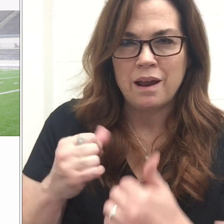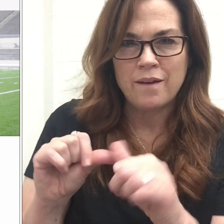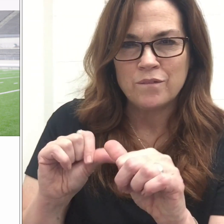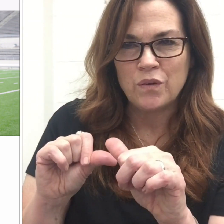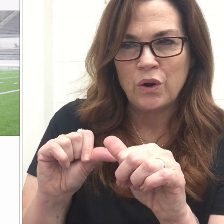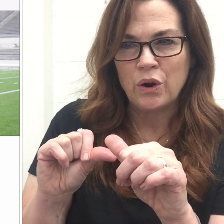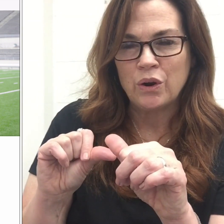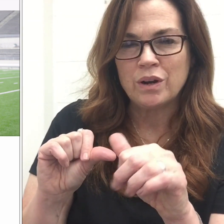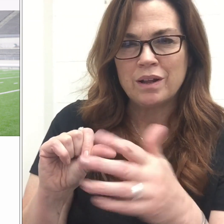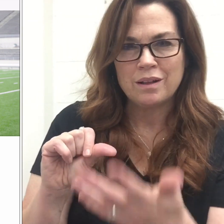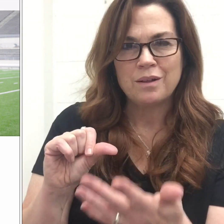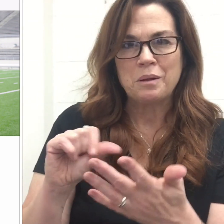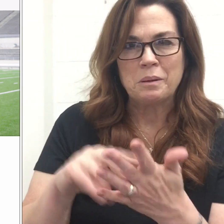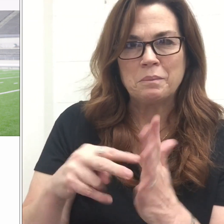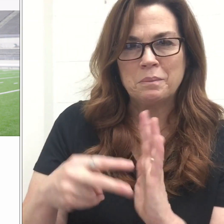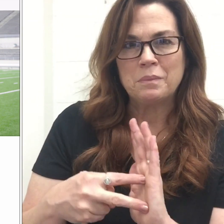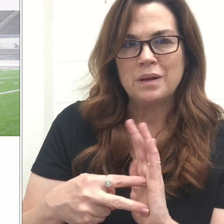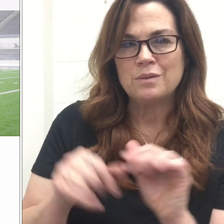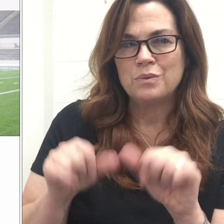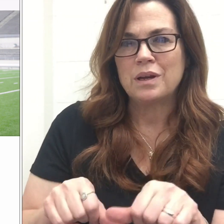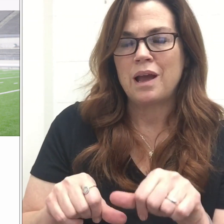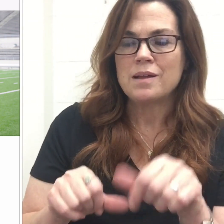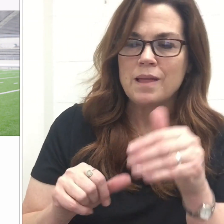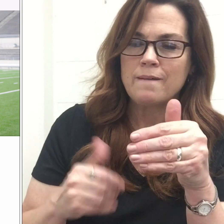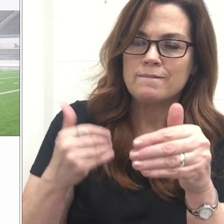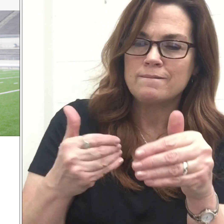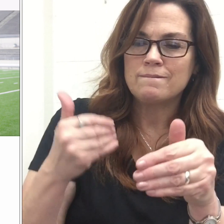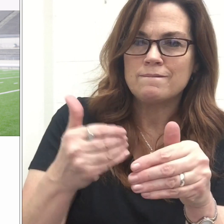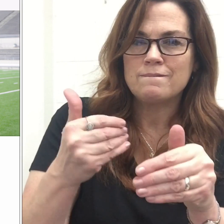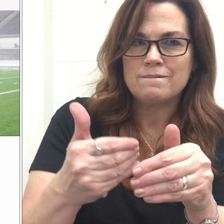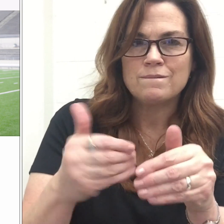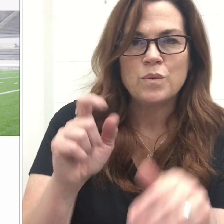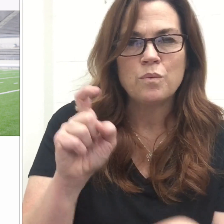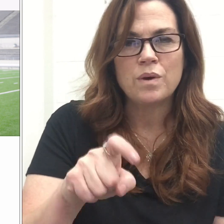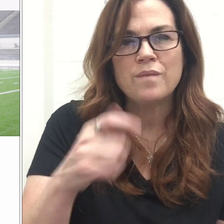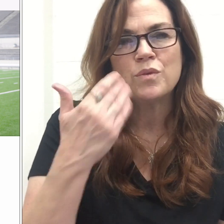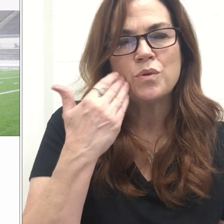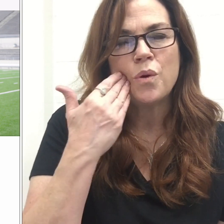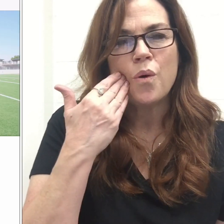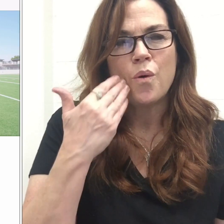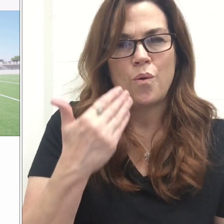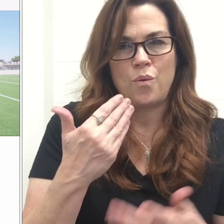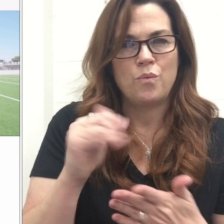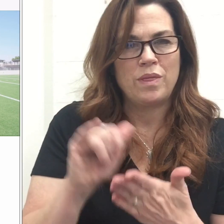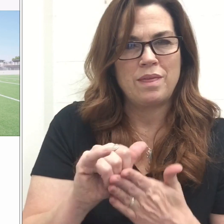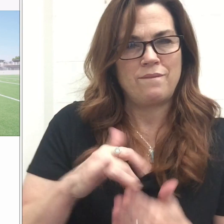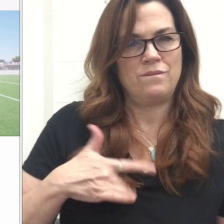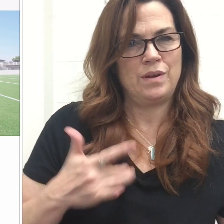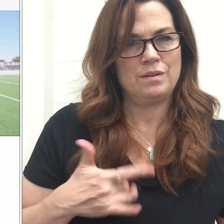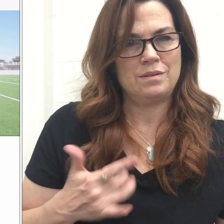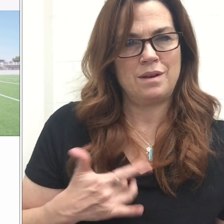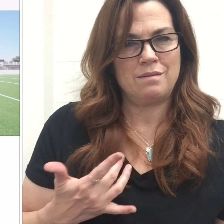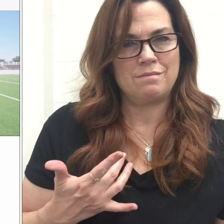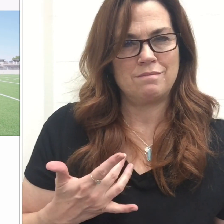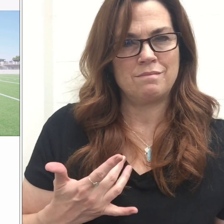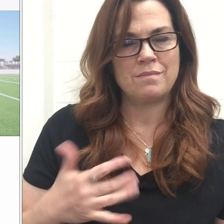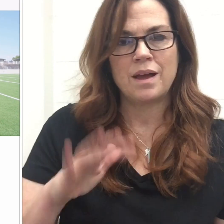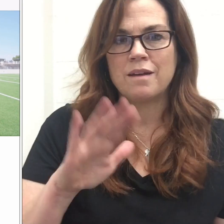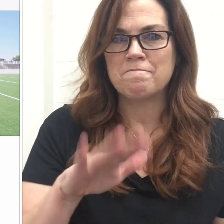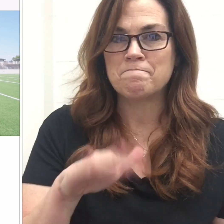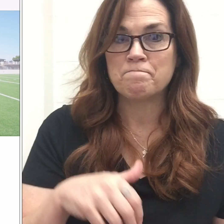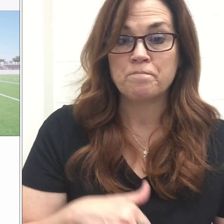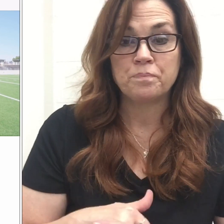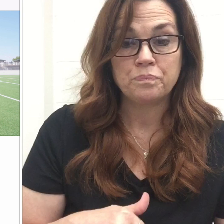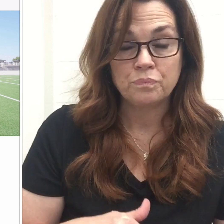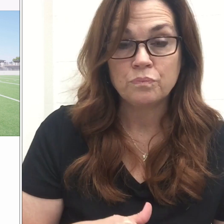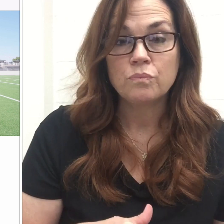our 100% is. We can't push ourselves to the very brink until we learn what the brink is. And friends, let me